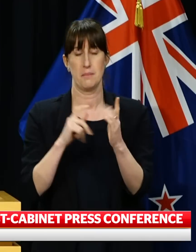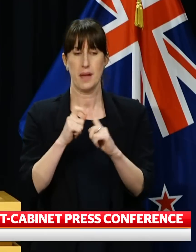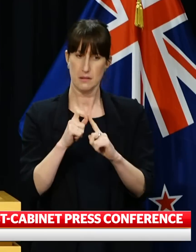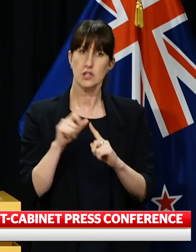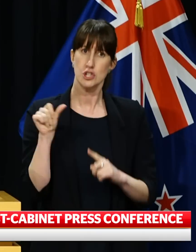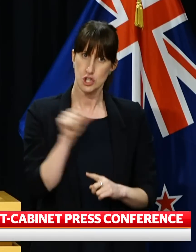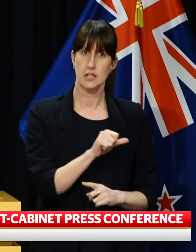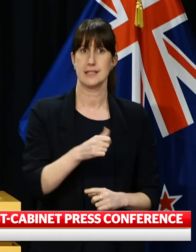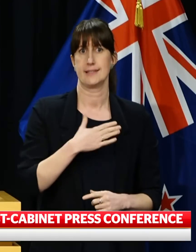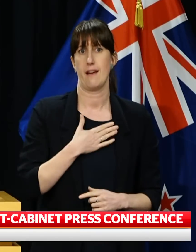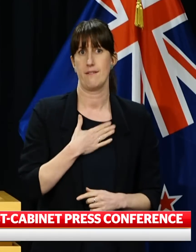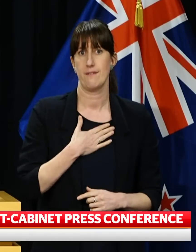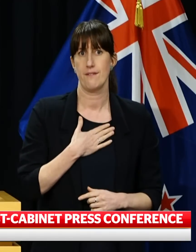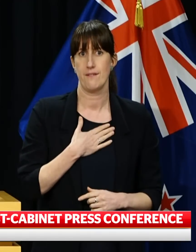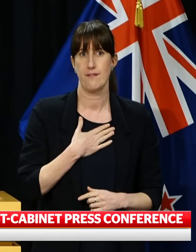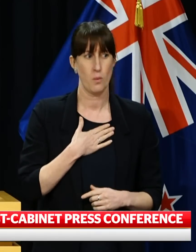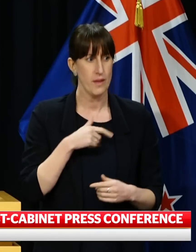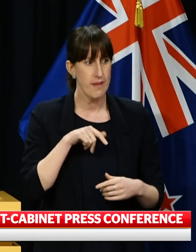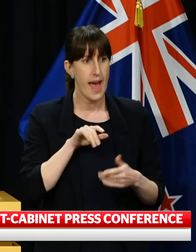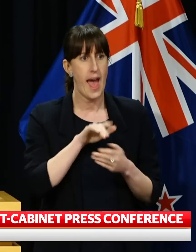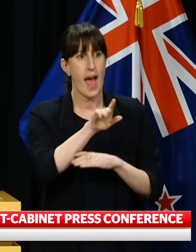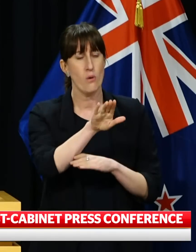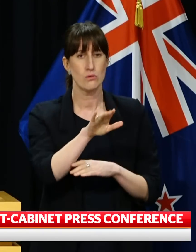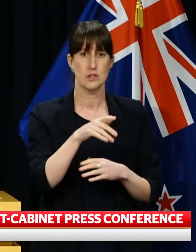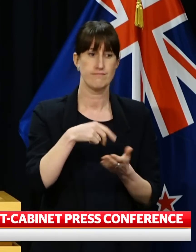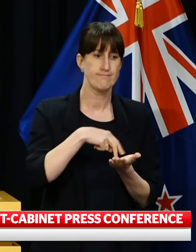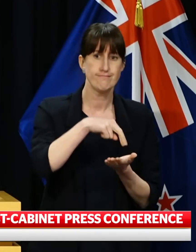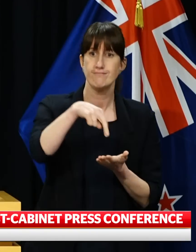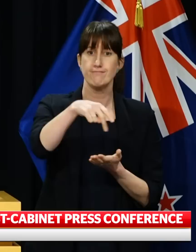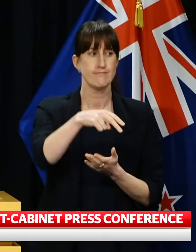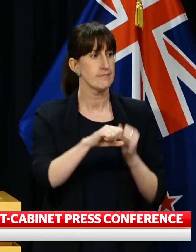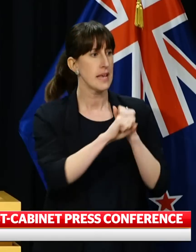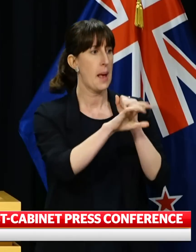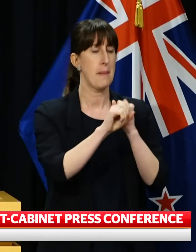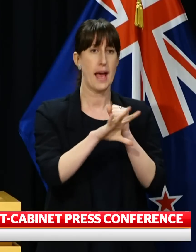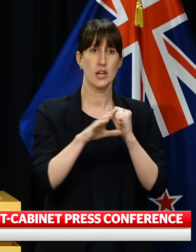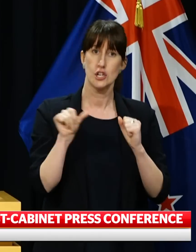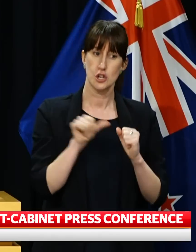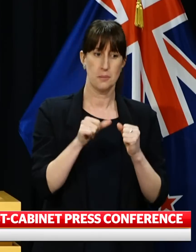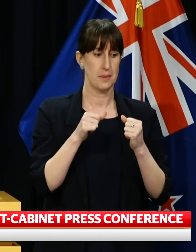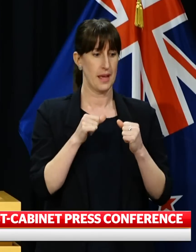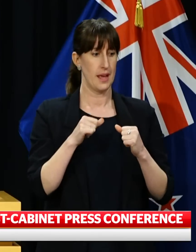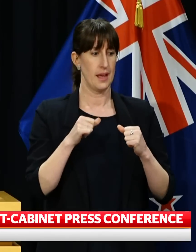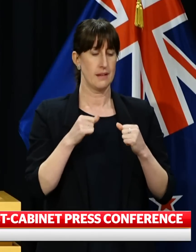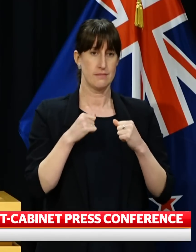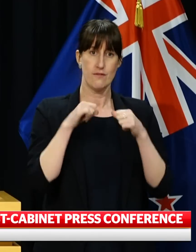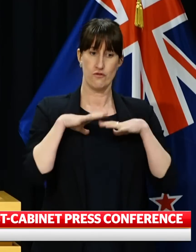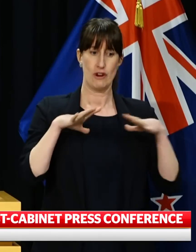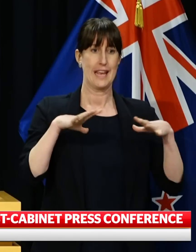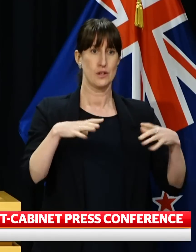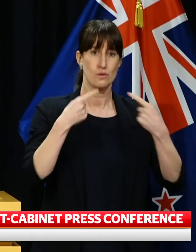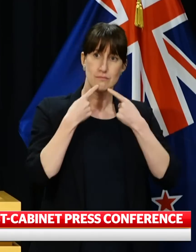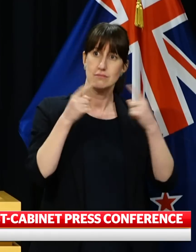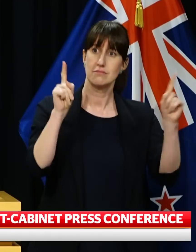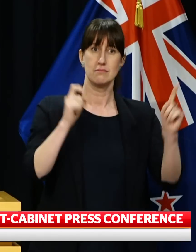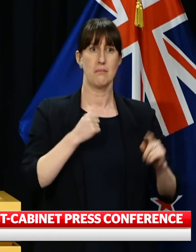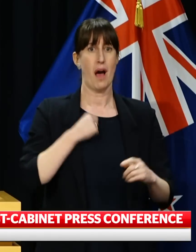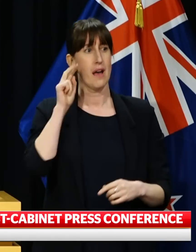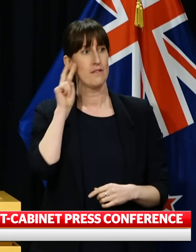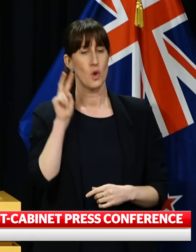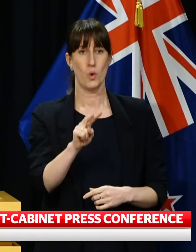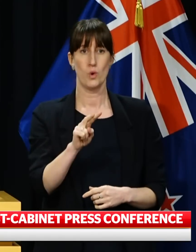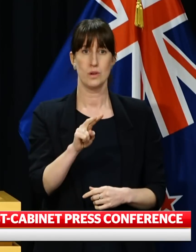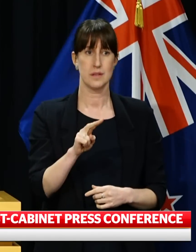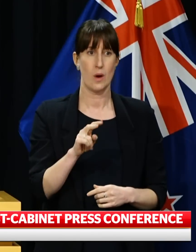safe on the campaign trail. They should be free to express their views without the fear that there might be any physical harm to their safety.